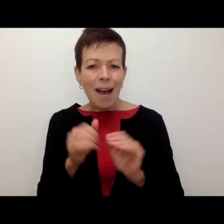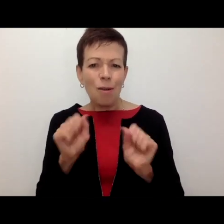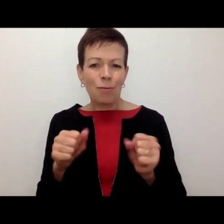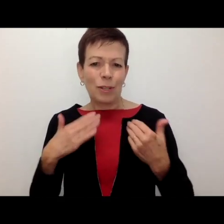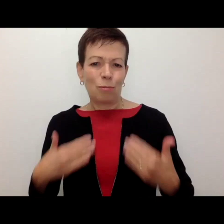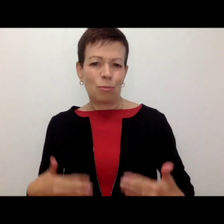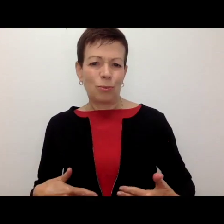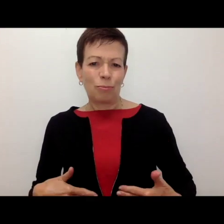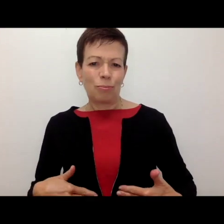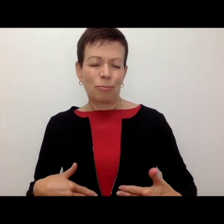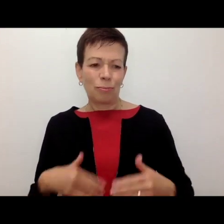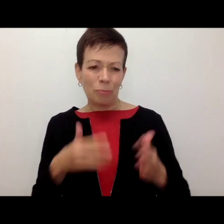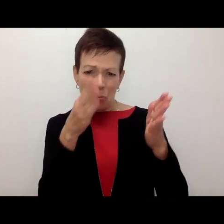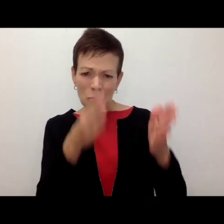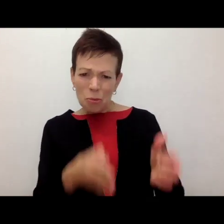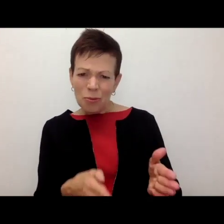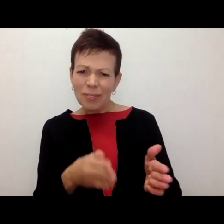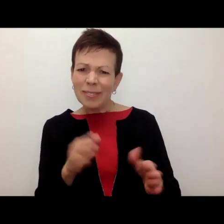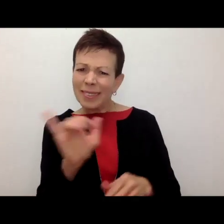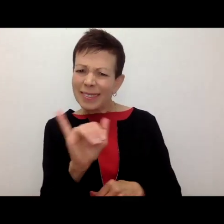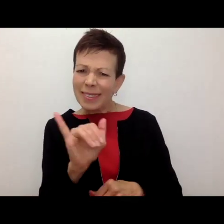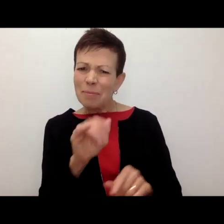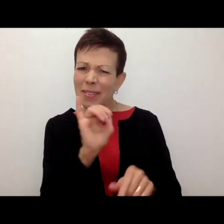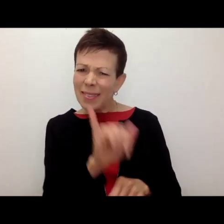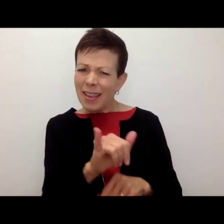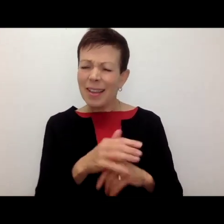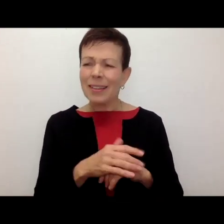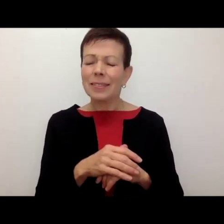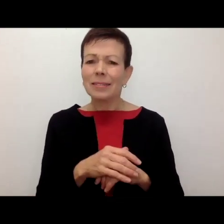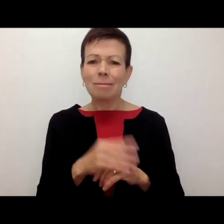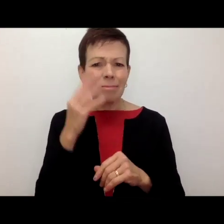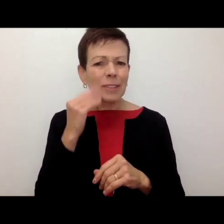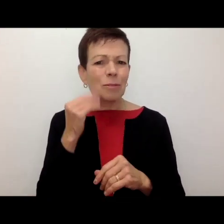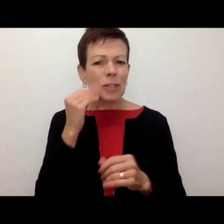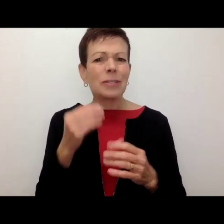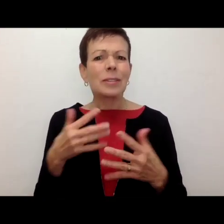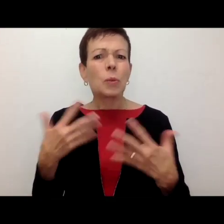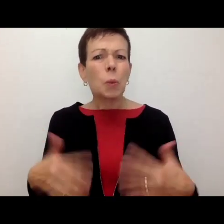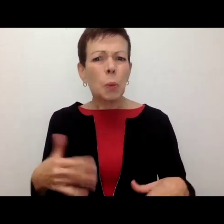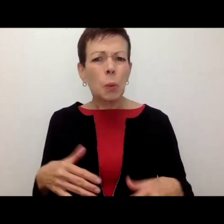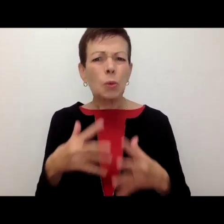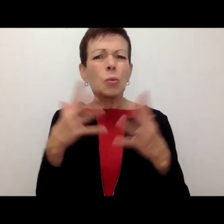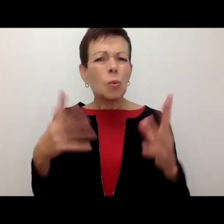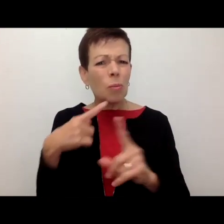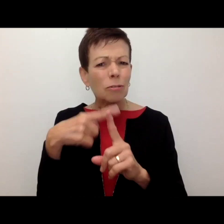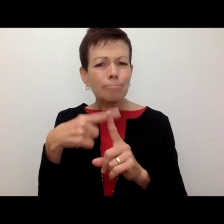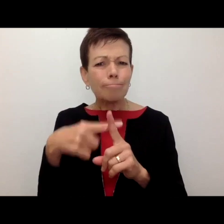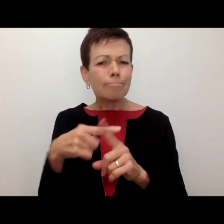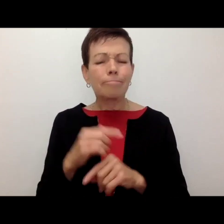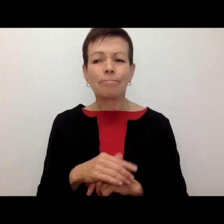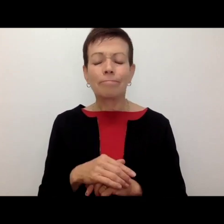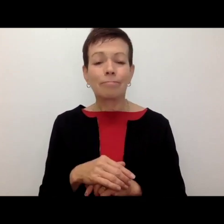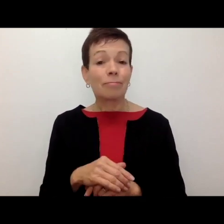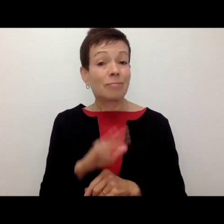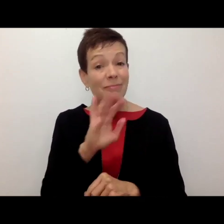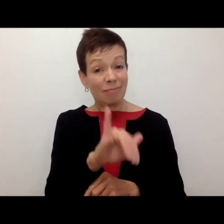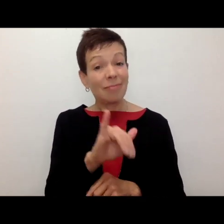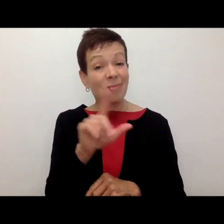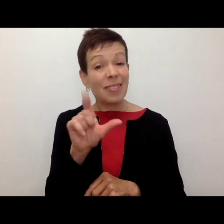just shocked at how much a body could endure and still have so much positive energy. And